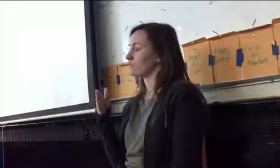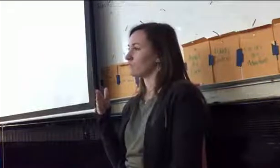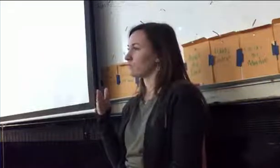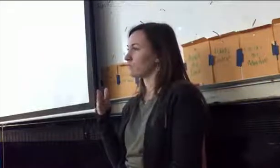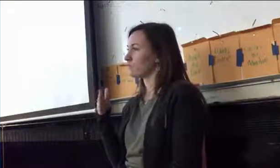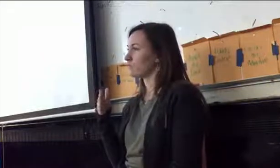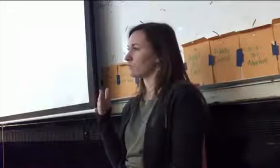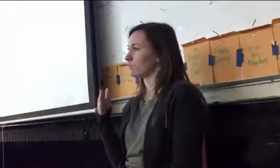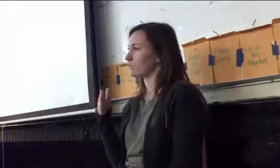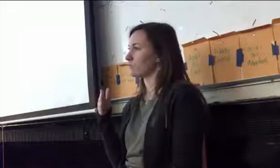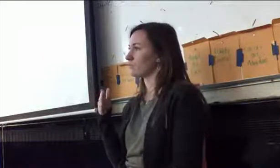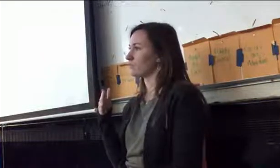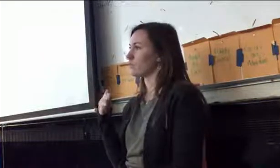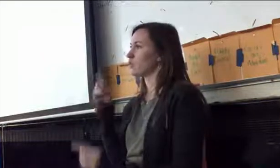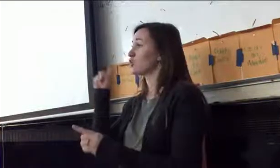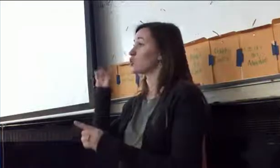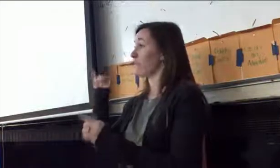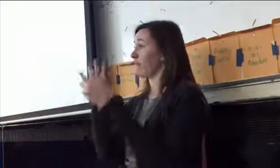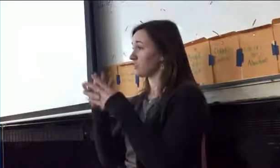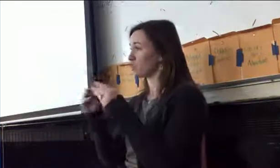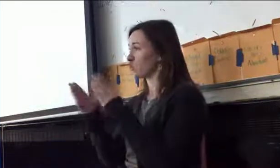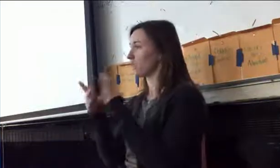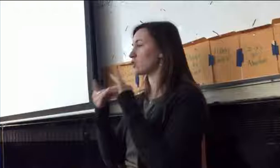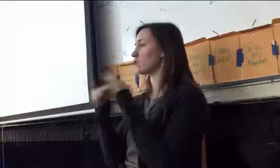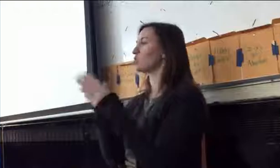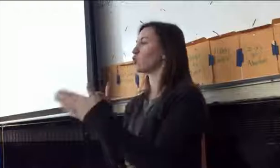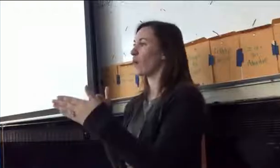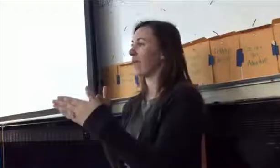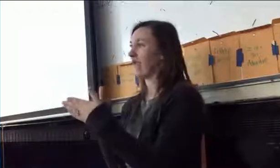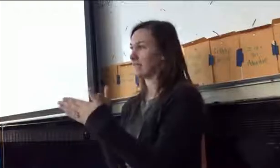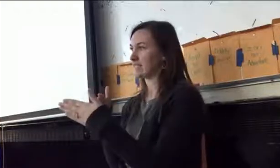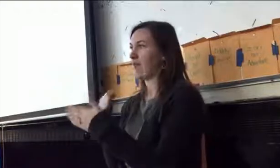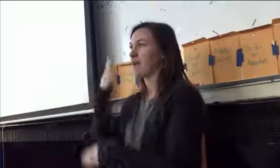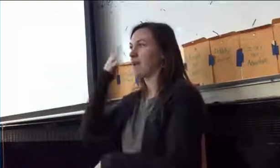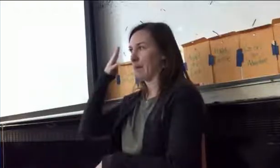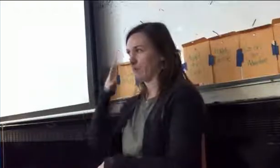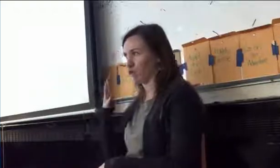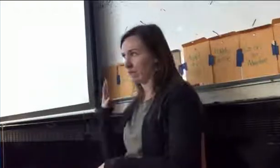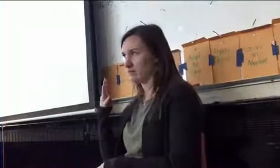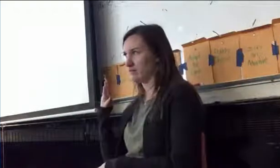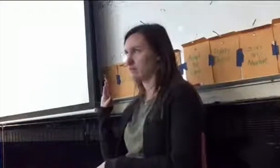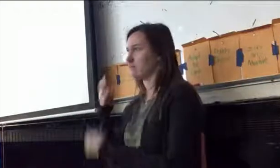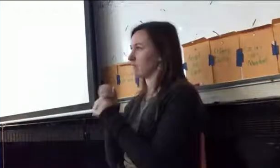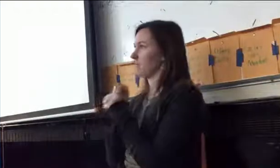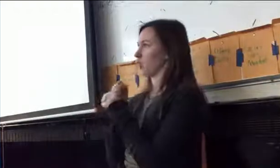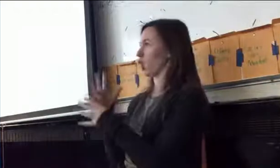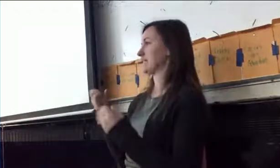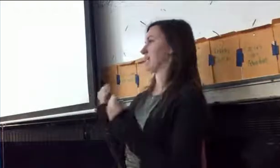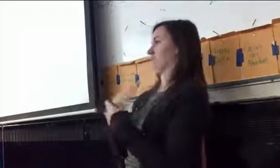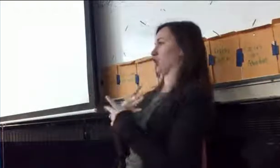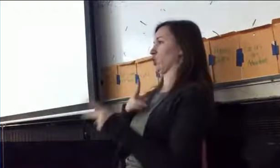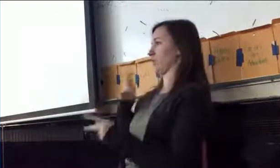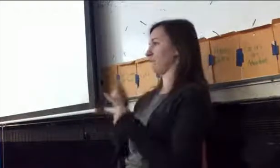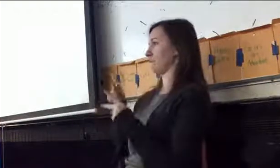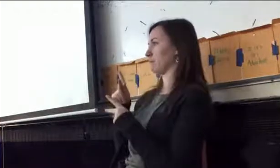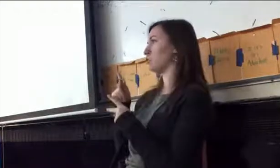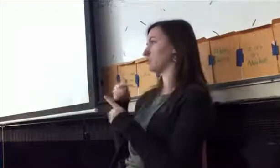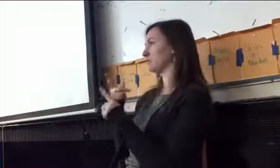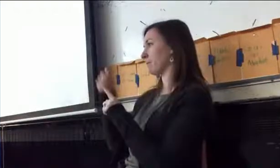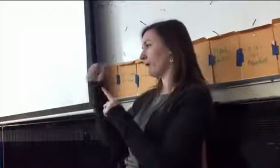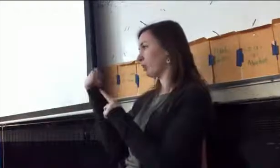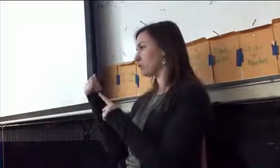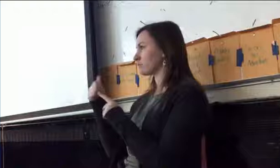double star the melting pot, it's a really important one that you might have heard in politics or might have heard it come up